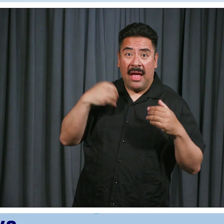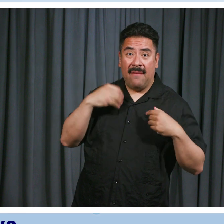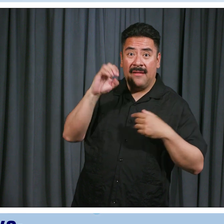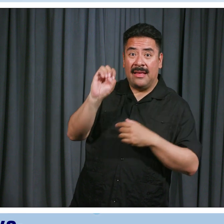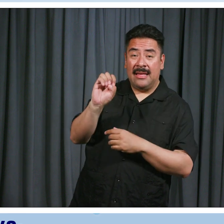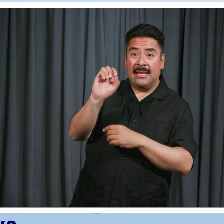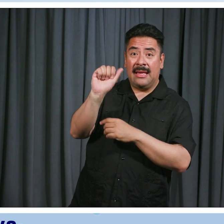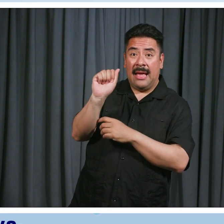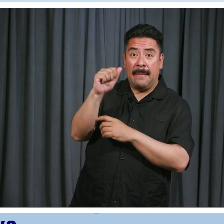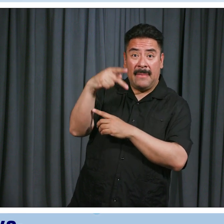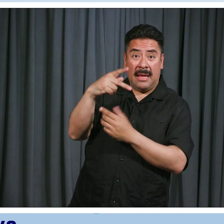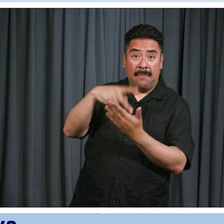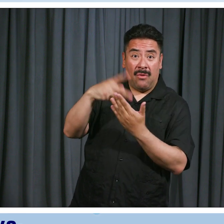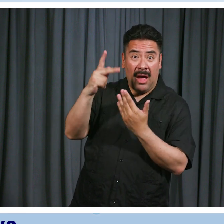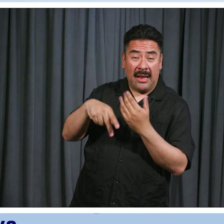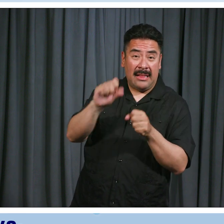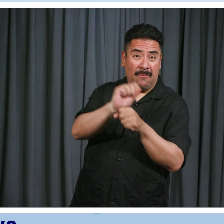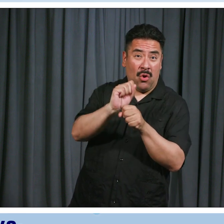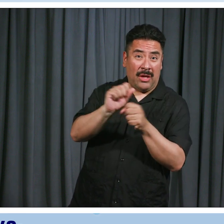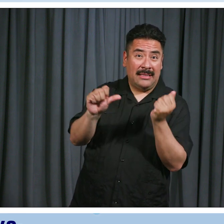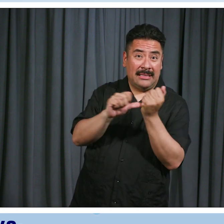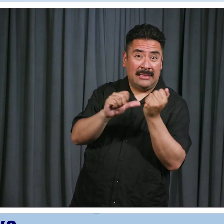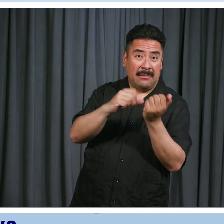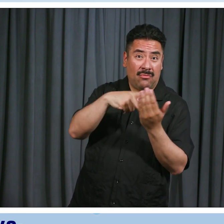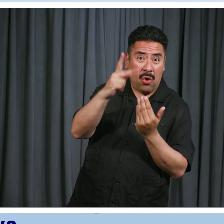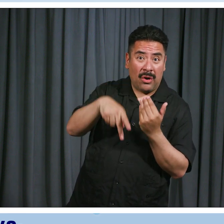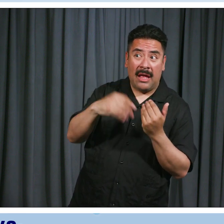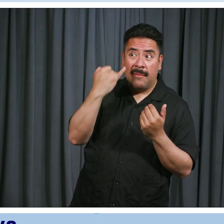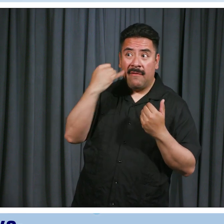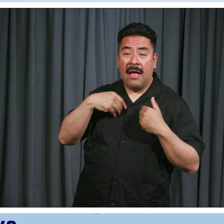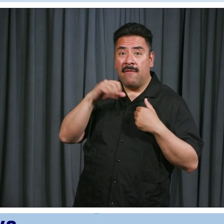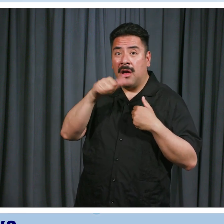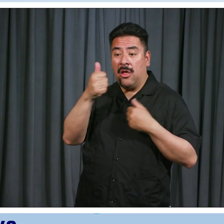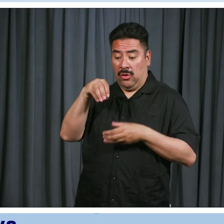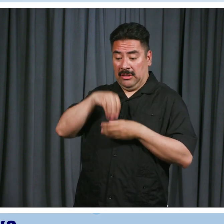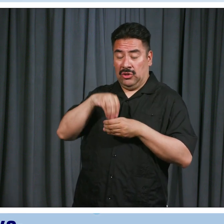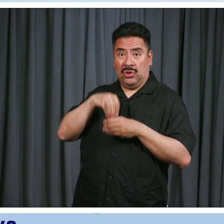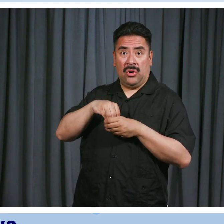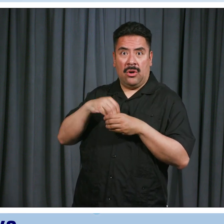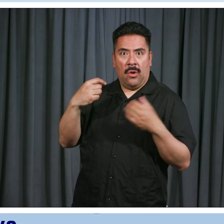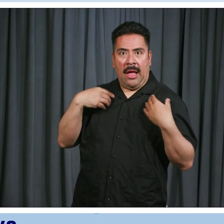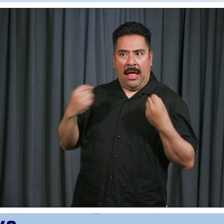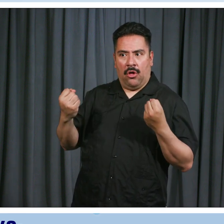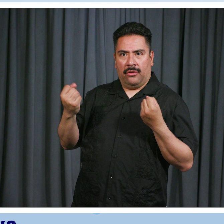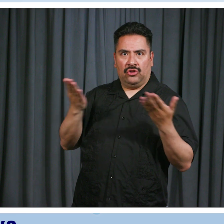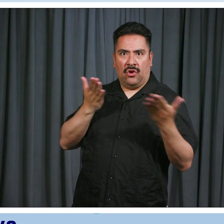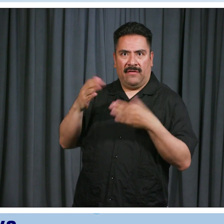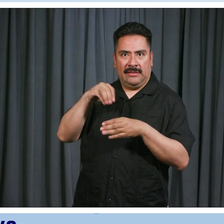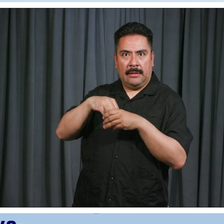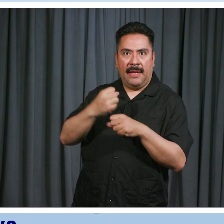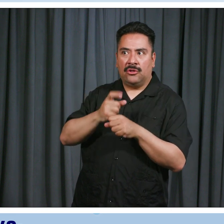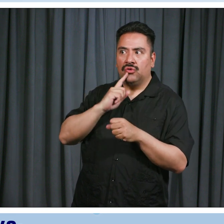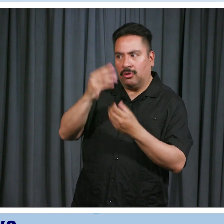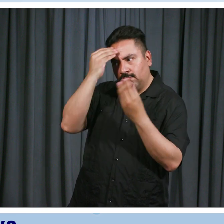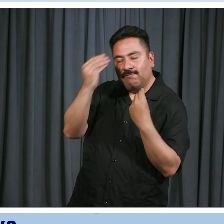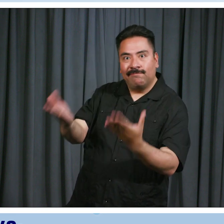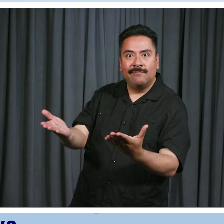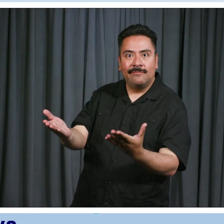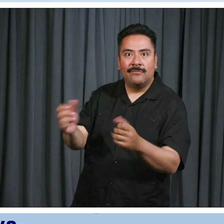that you like, if you have other like internal mental health services, to make sure that that's